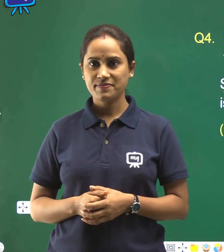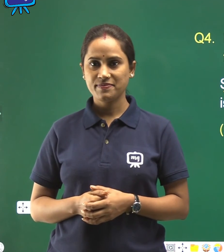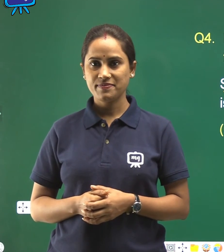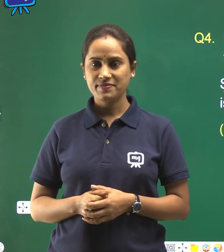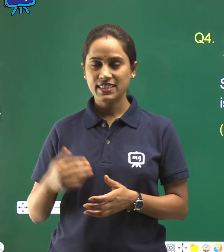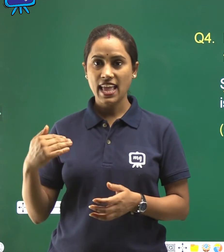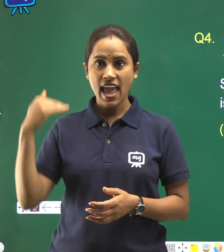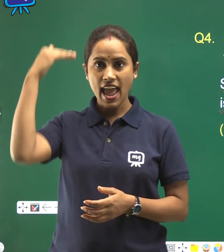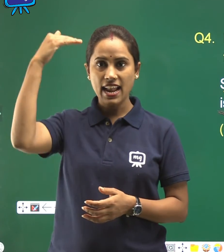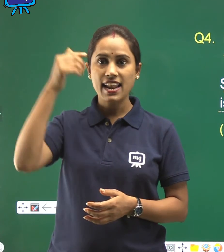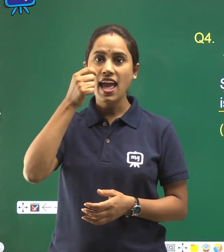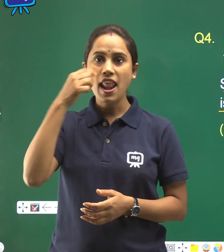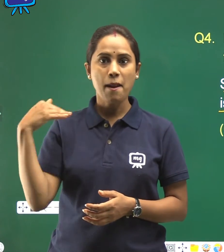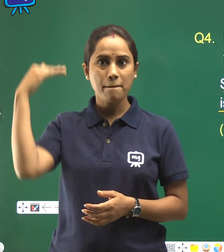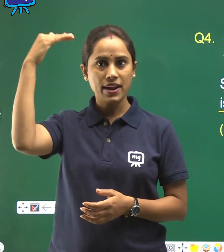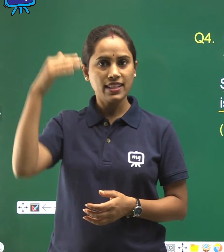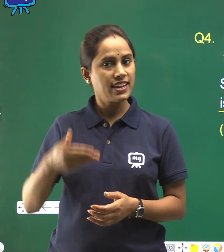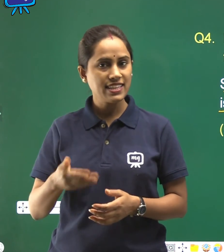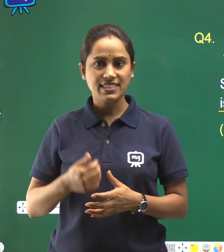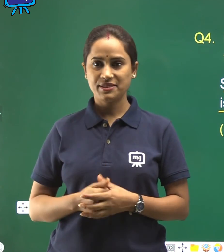elder brother is